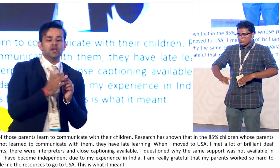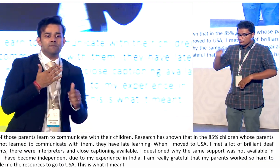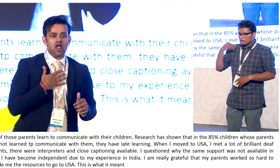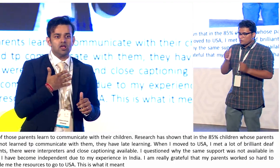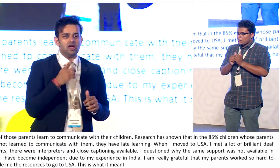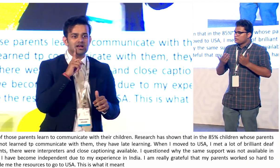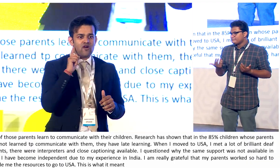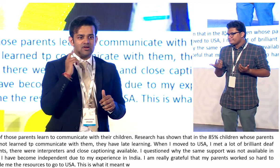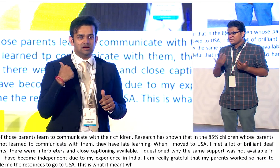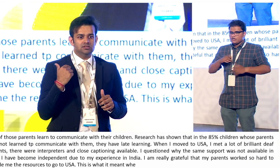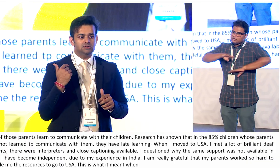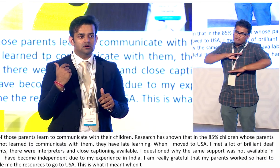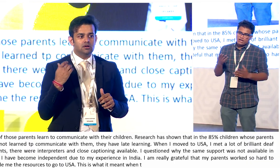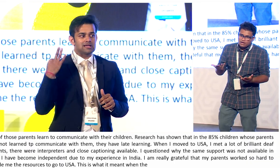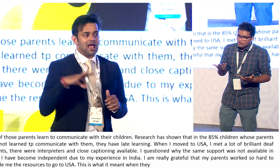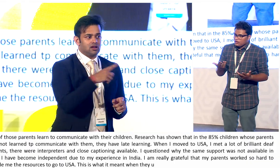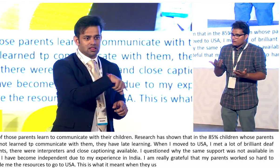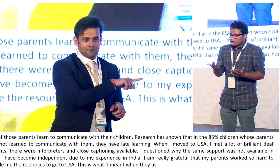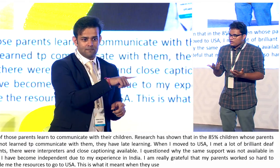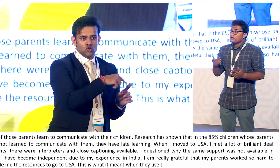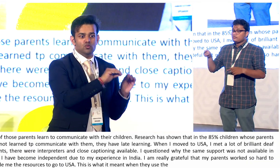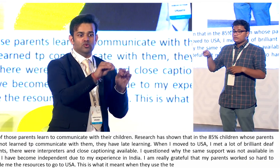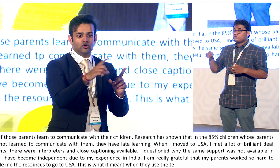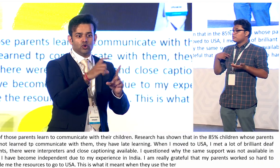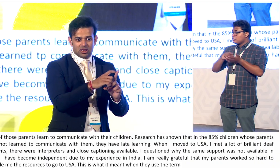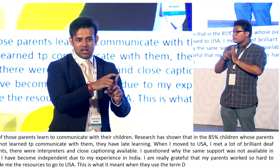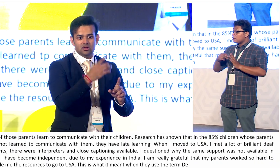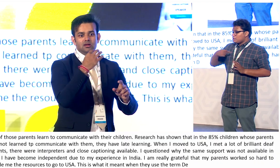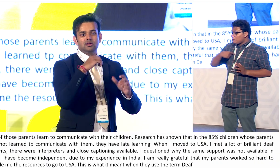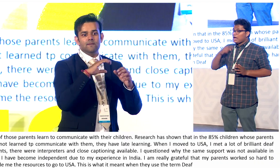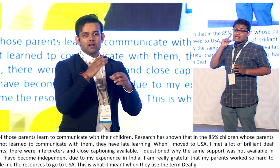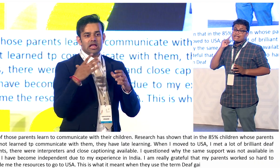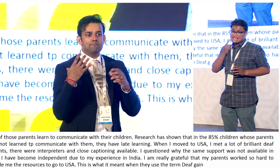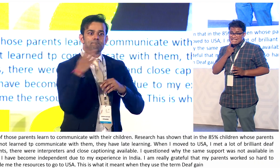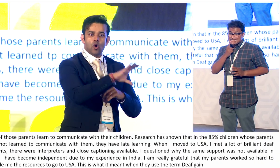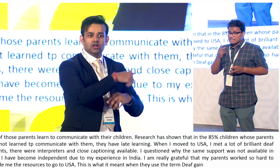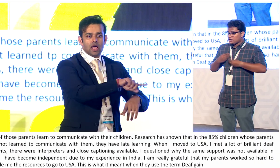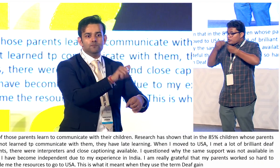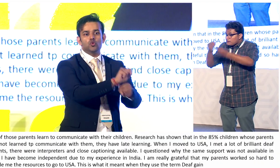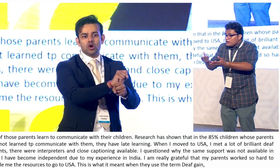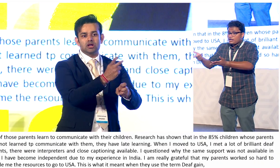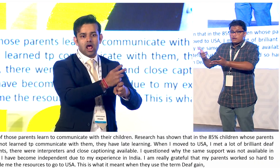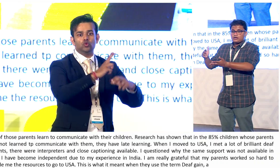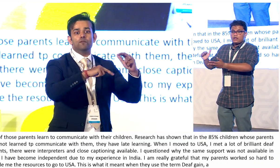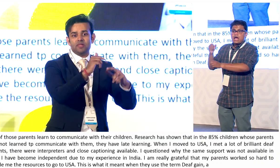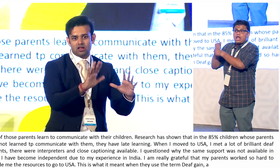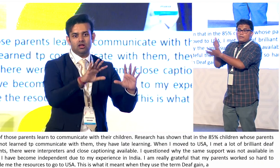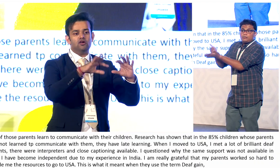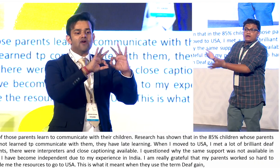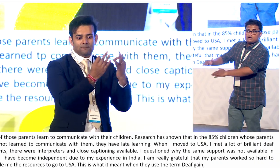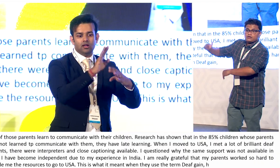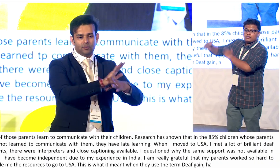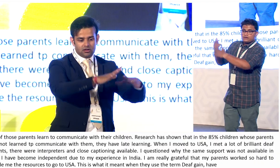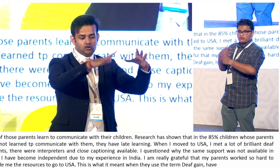Kota, satisfied. So with me, my deafness gave them a gain, gave them a